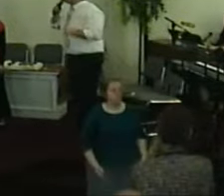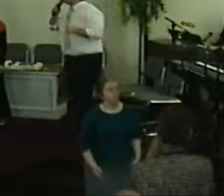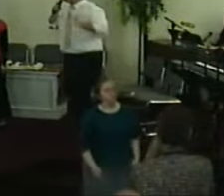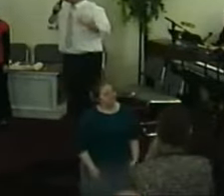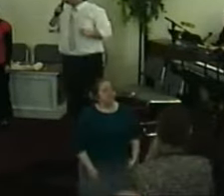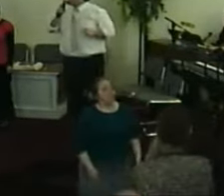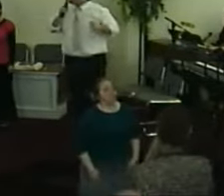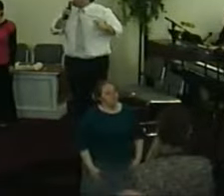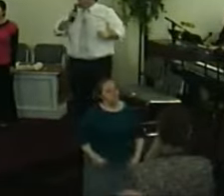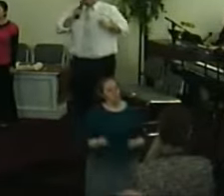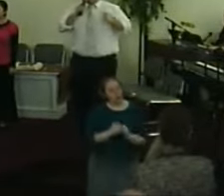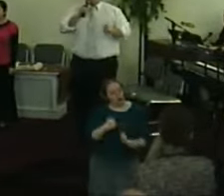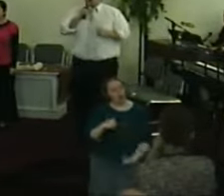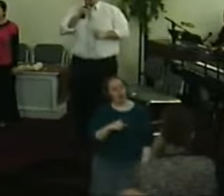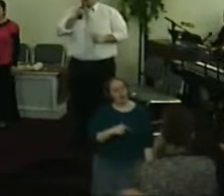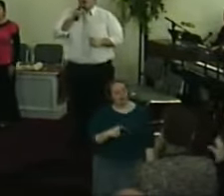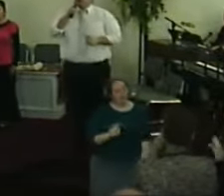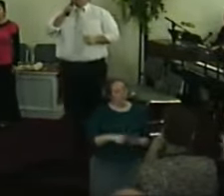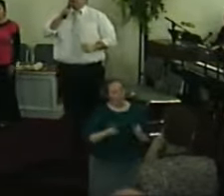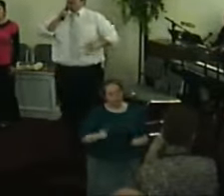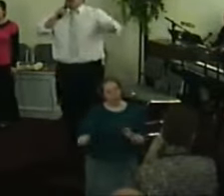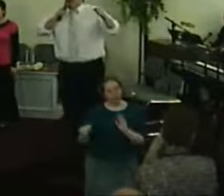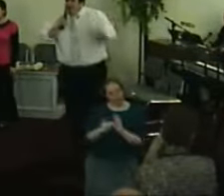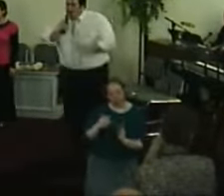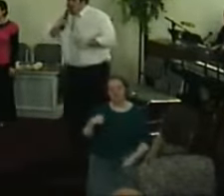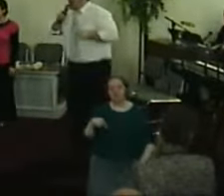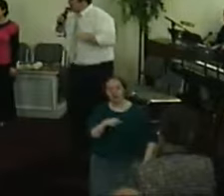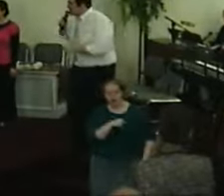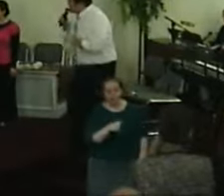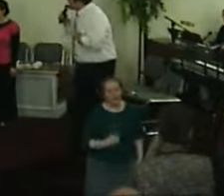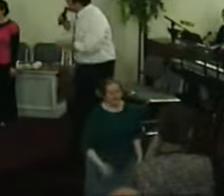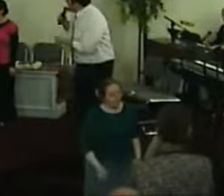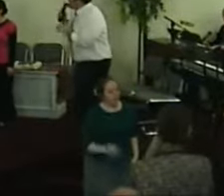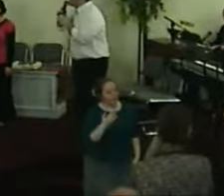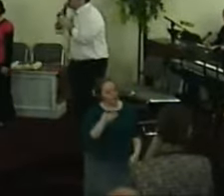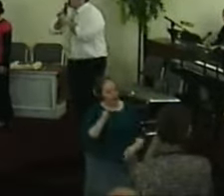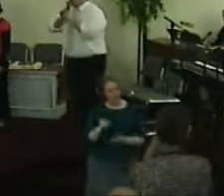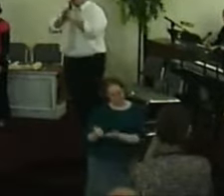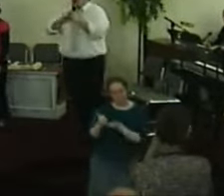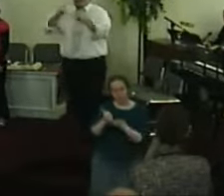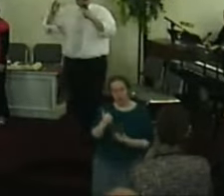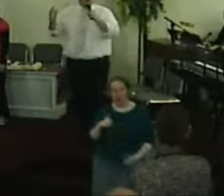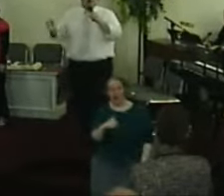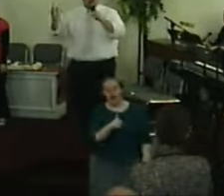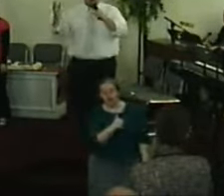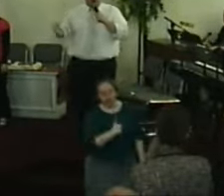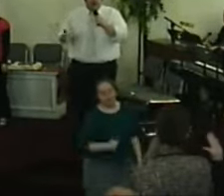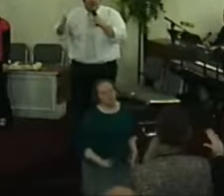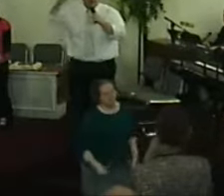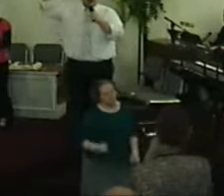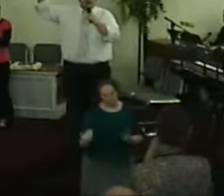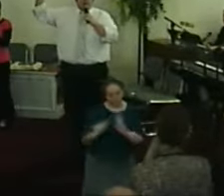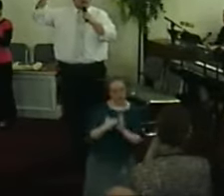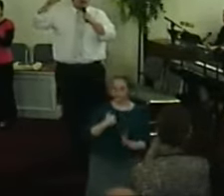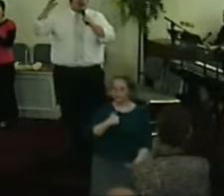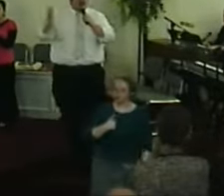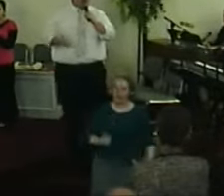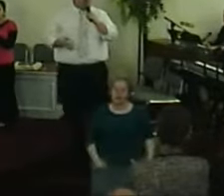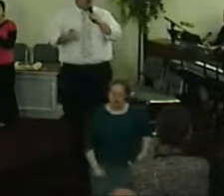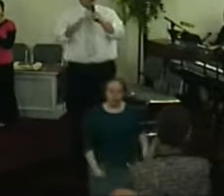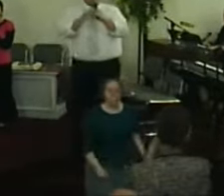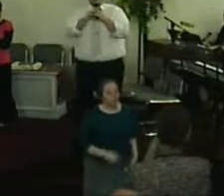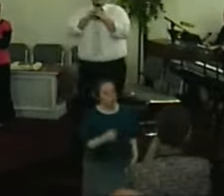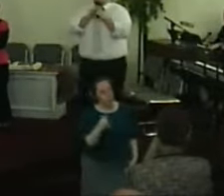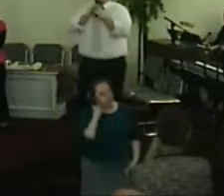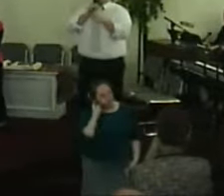our God is with us, then what can come on, sing it. And if our God is for us, then who could ever stop us? And